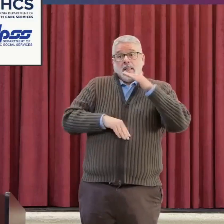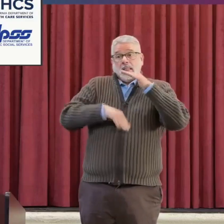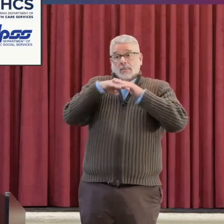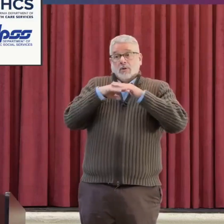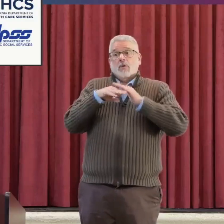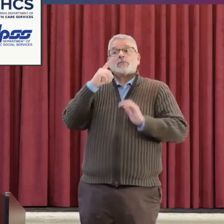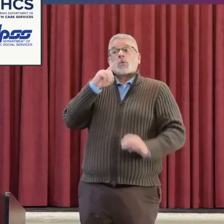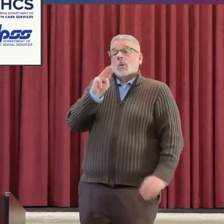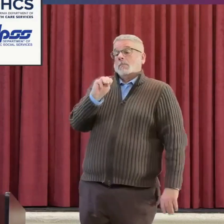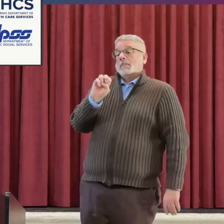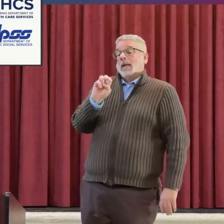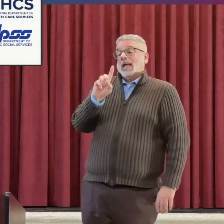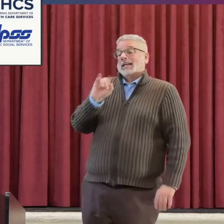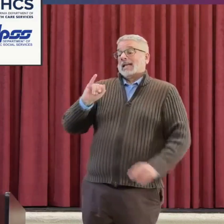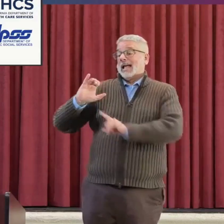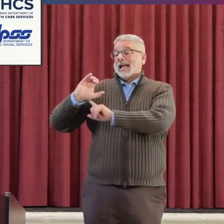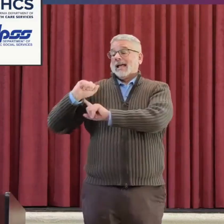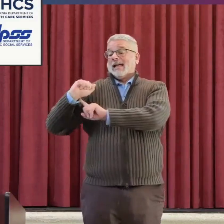for Medi-Cal.